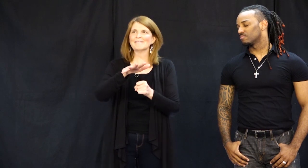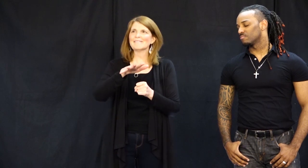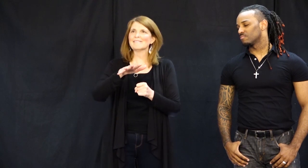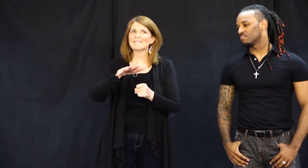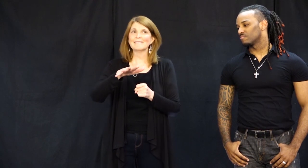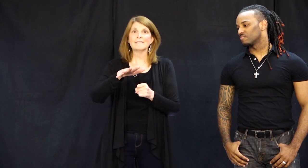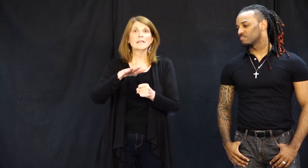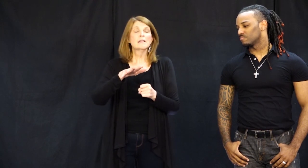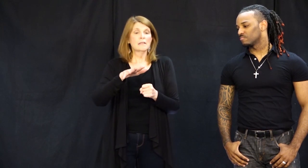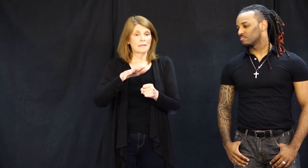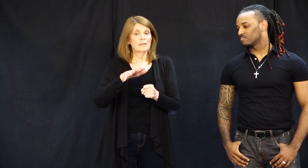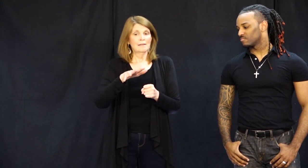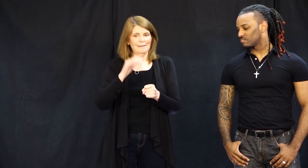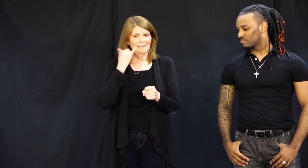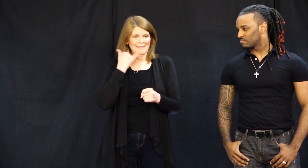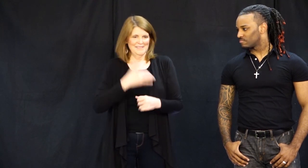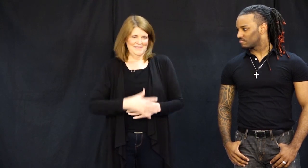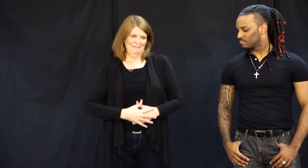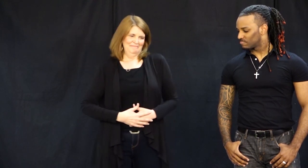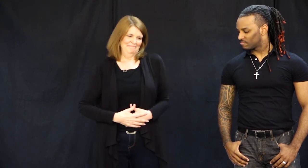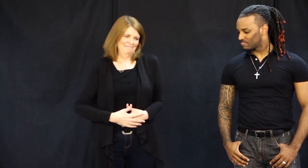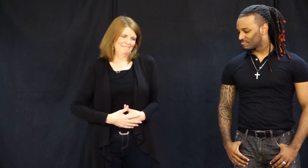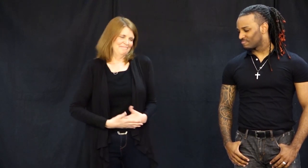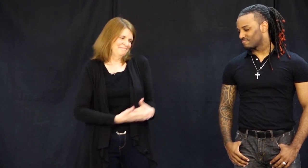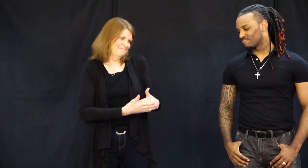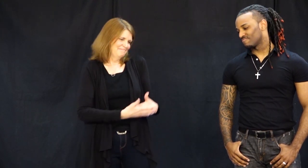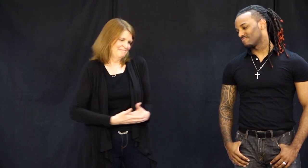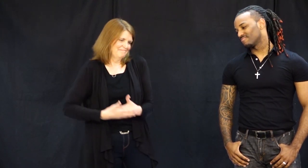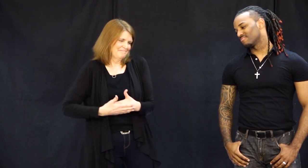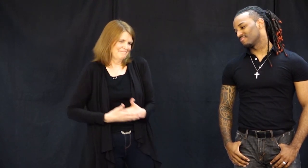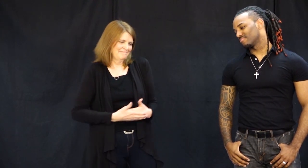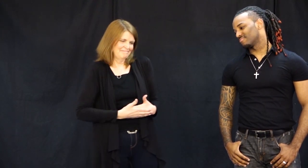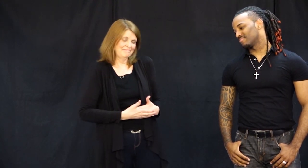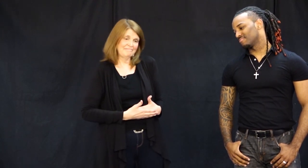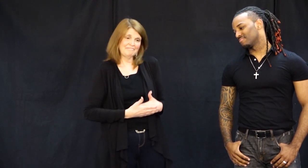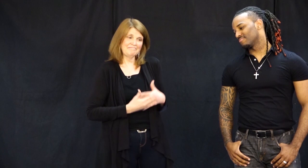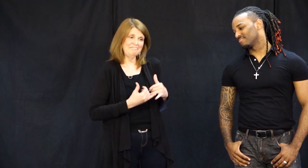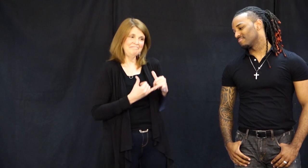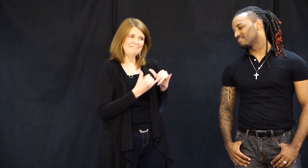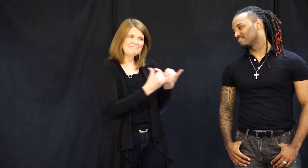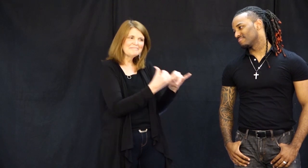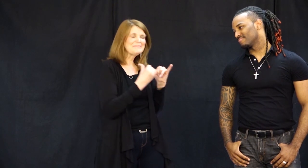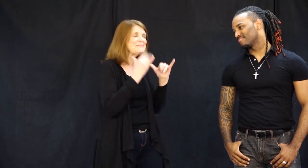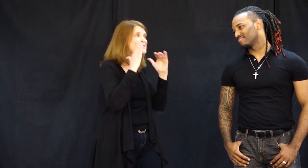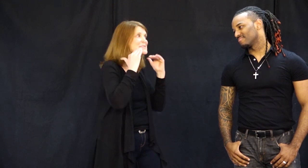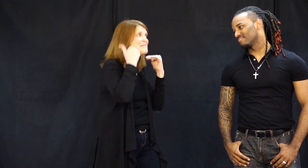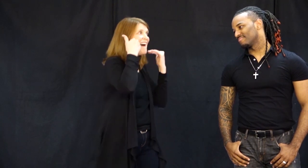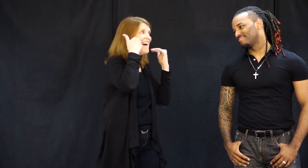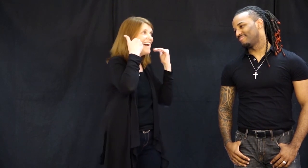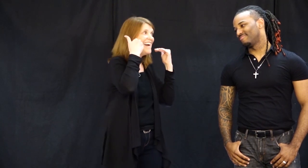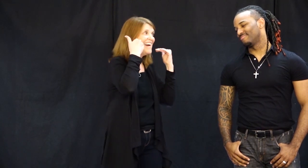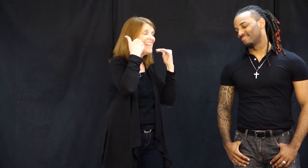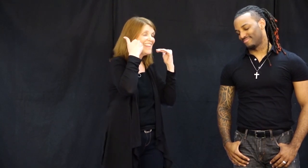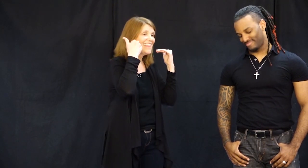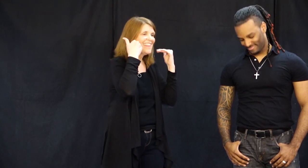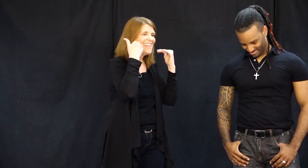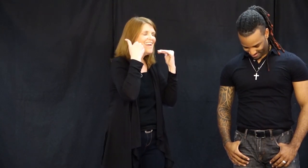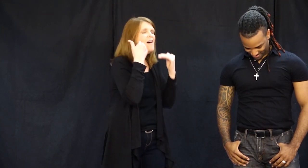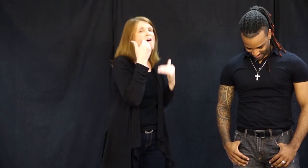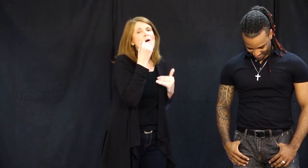if this child shares a fraction of your smile or a fragment of